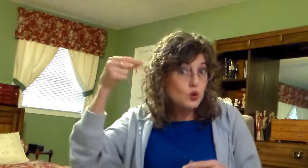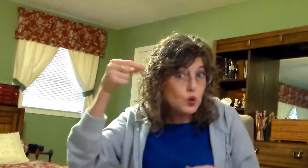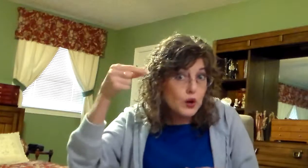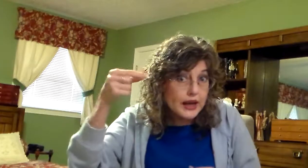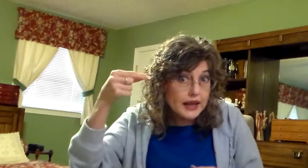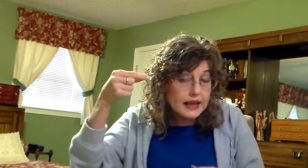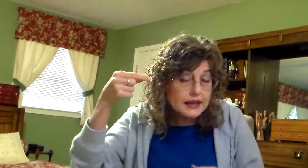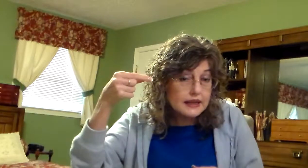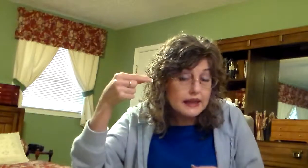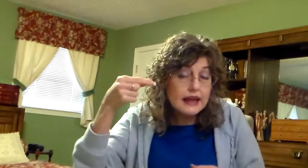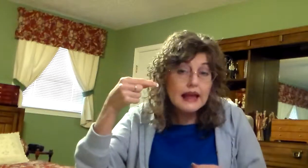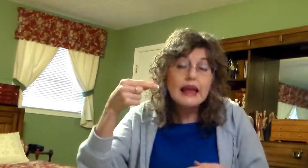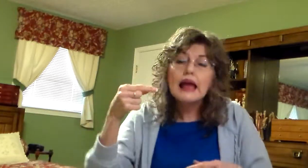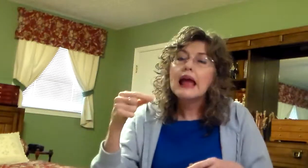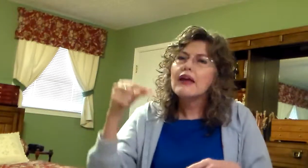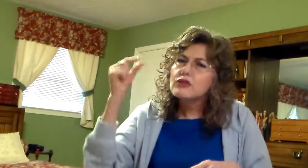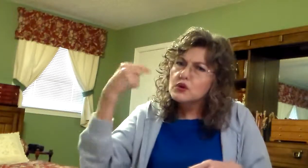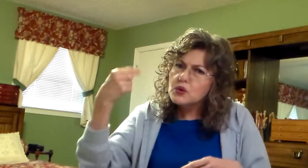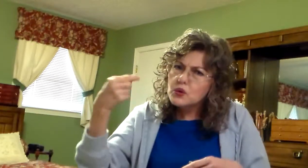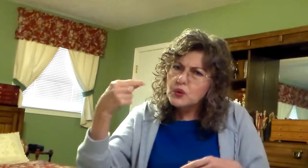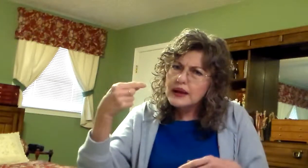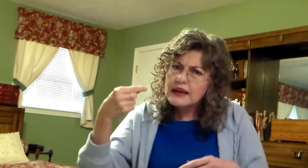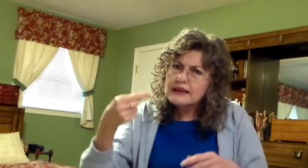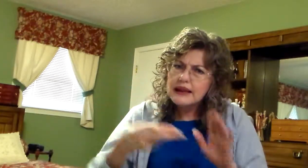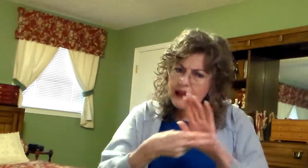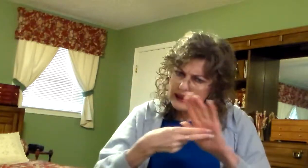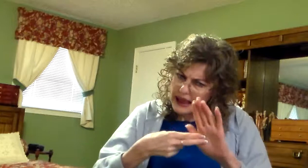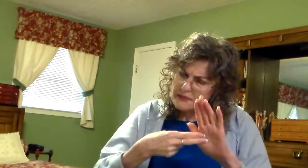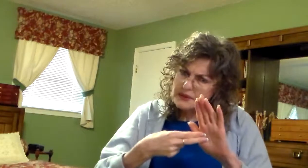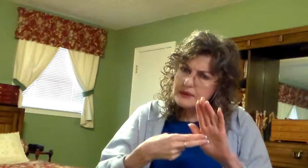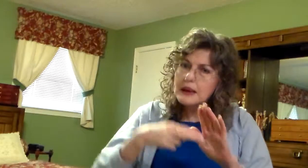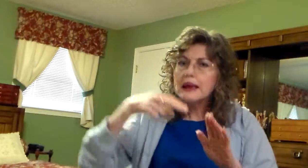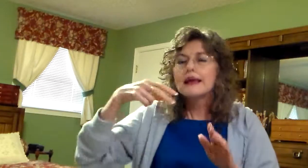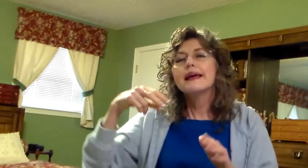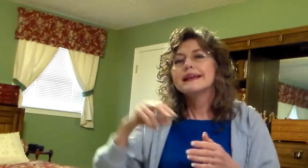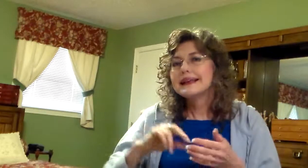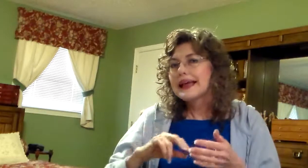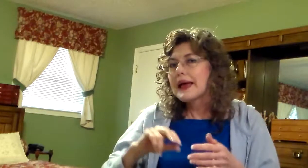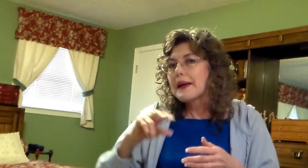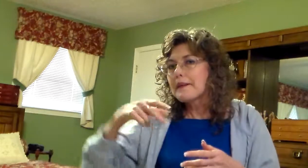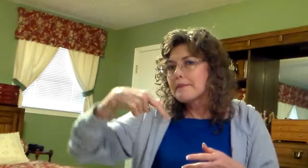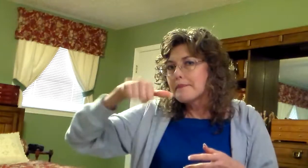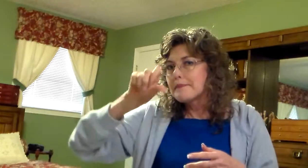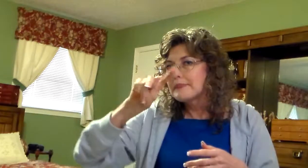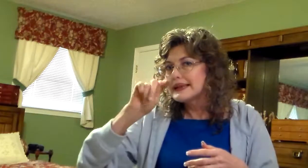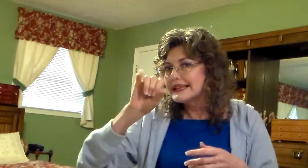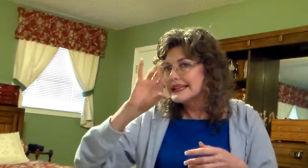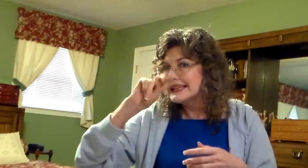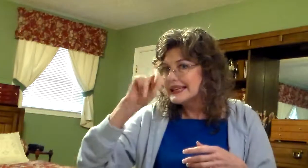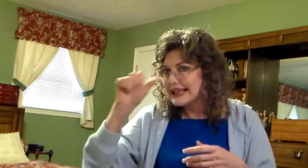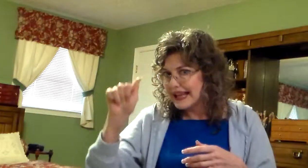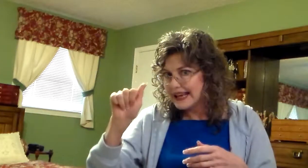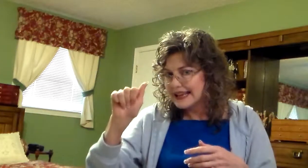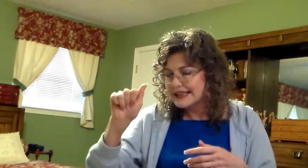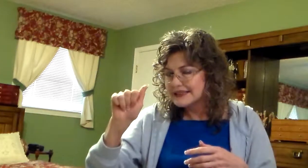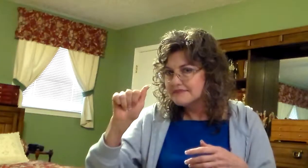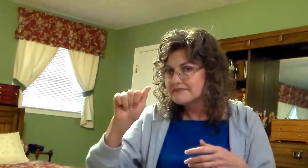called patina, and that's what happens to copper when it's been outside for a long, long time. It gets the green patina all over it to protect it from